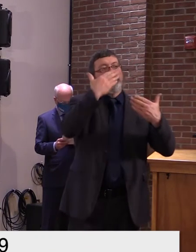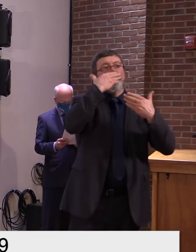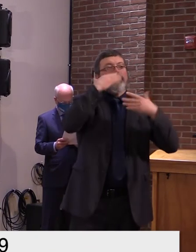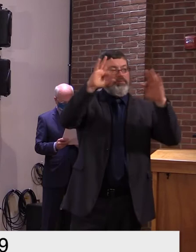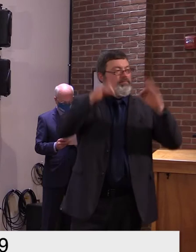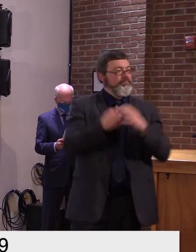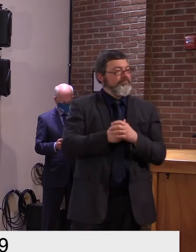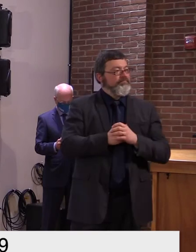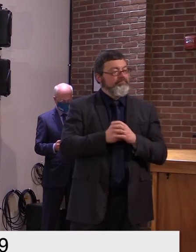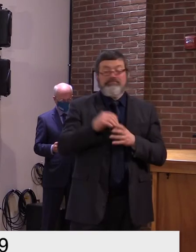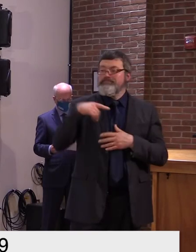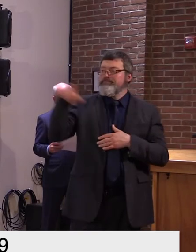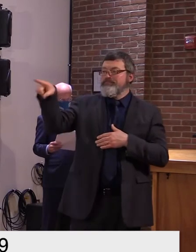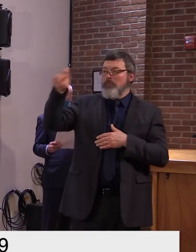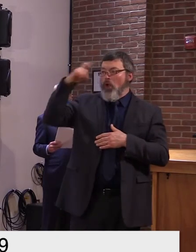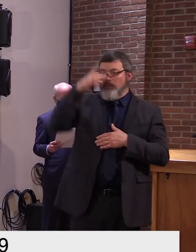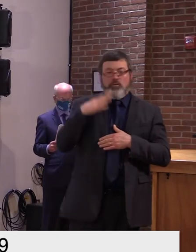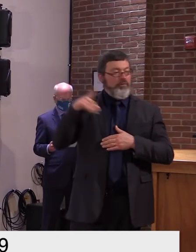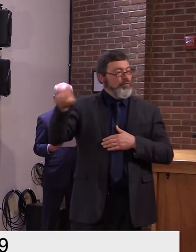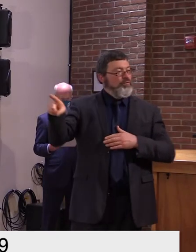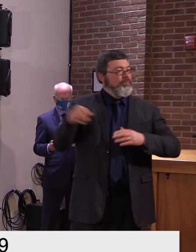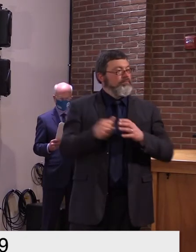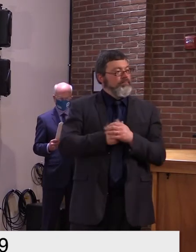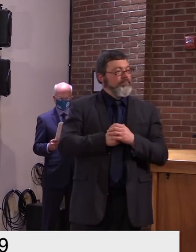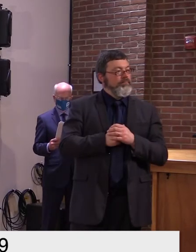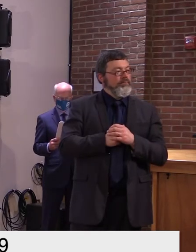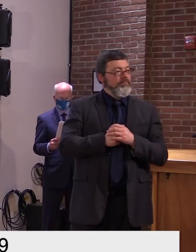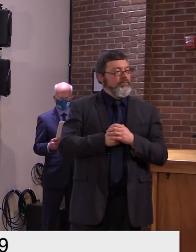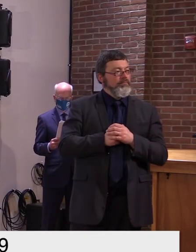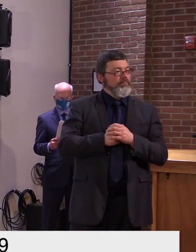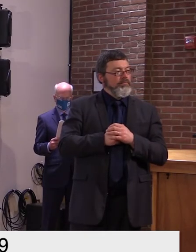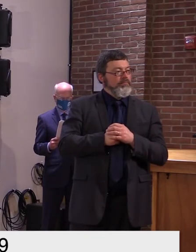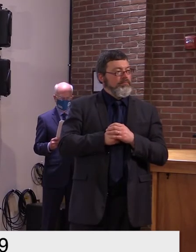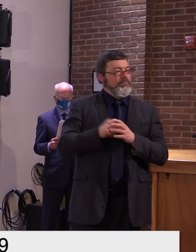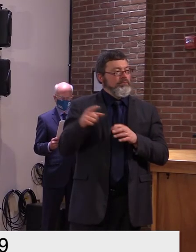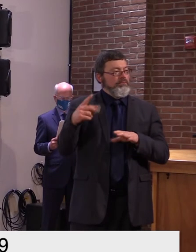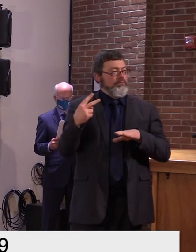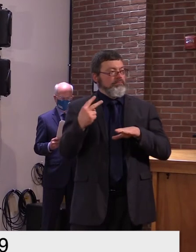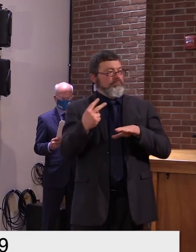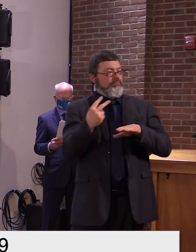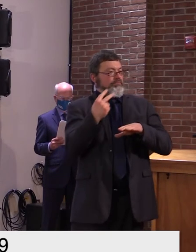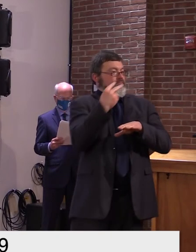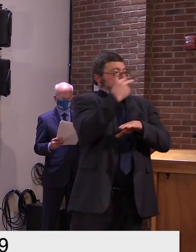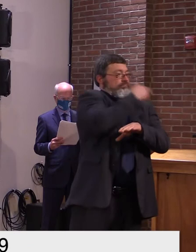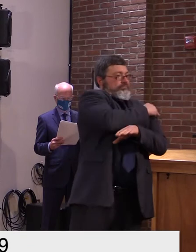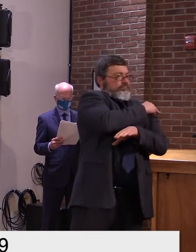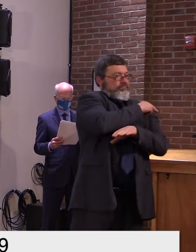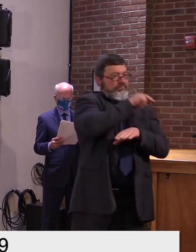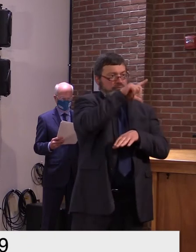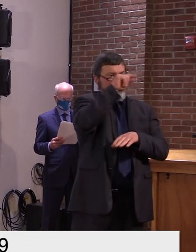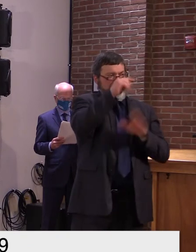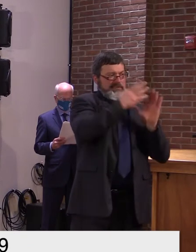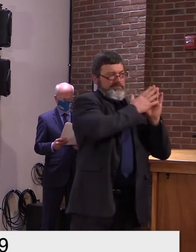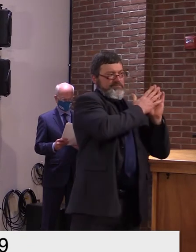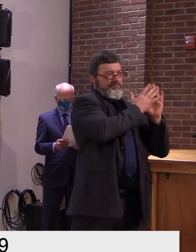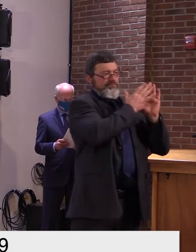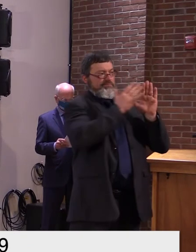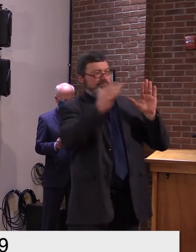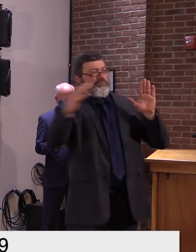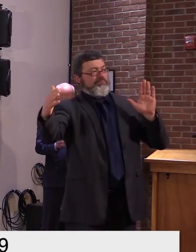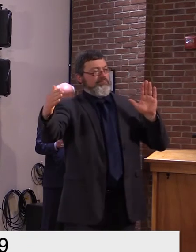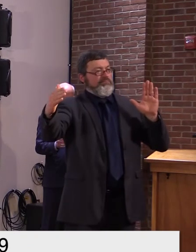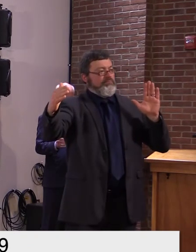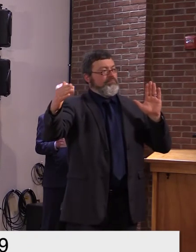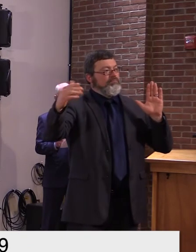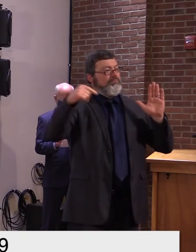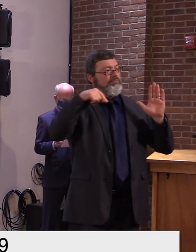Governor, just looking back at on 2020 and all the impacts of the pandemic, dairy farmers really, really took it on the chin.